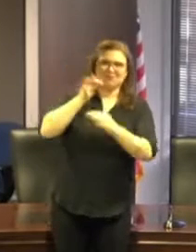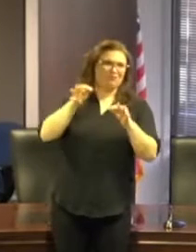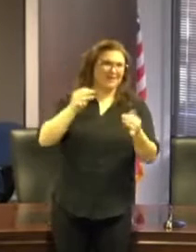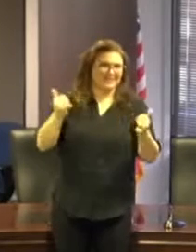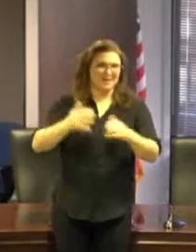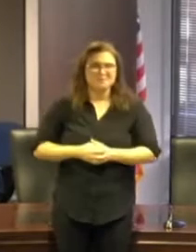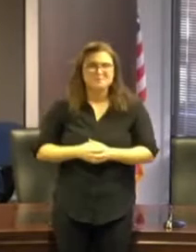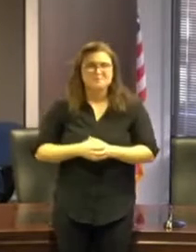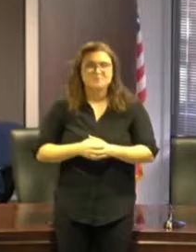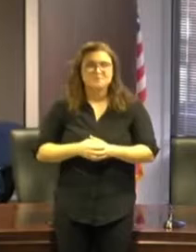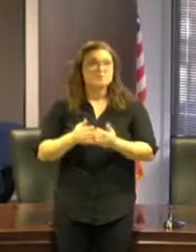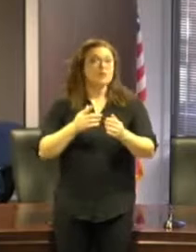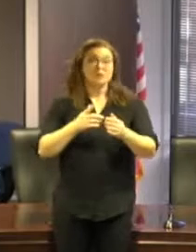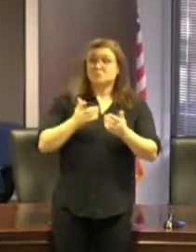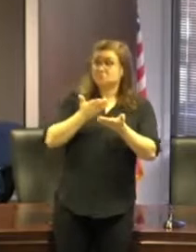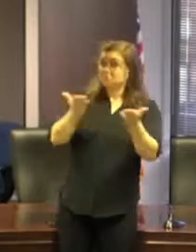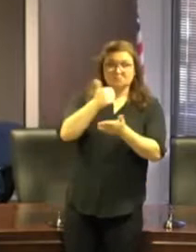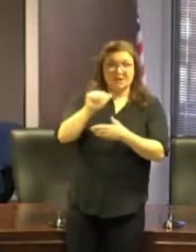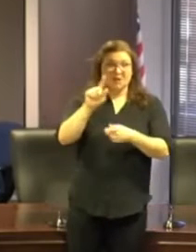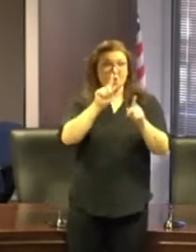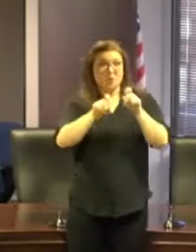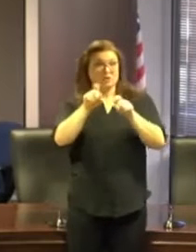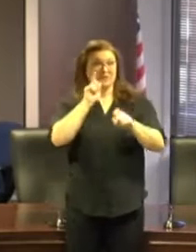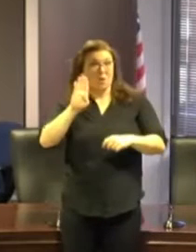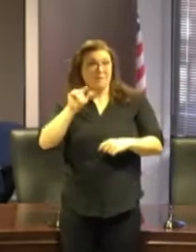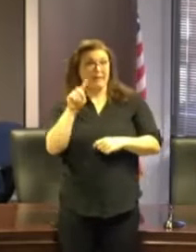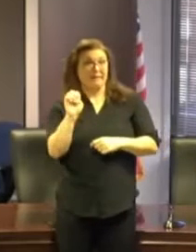Any questions for Blake? Comments?